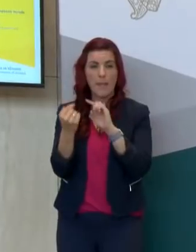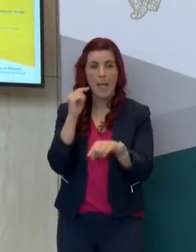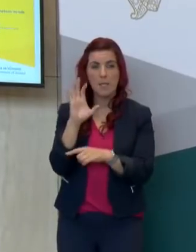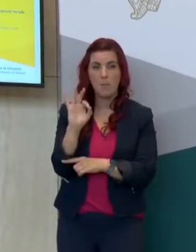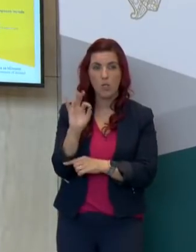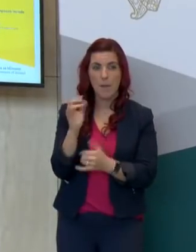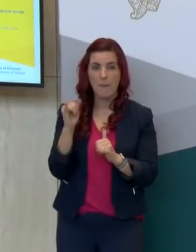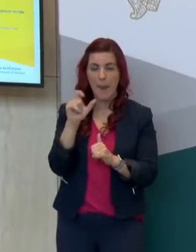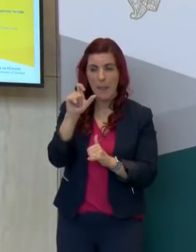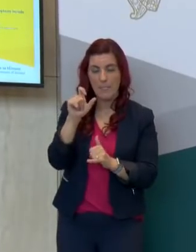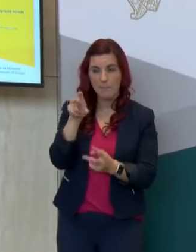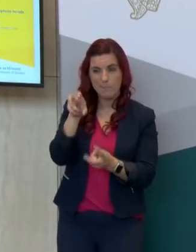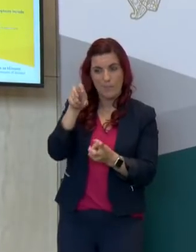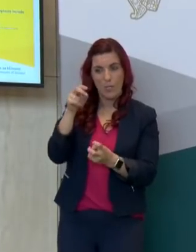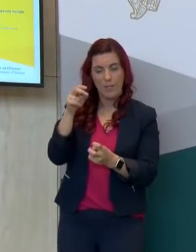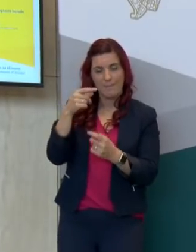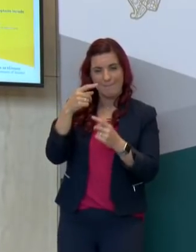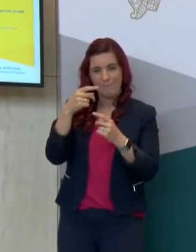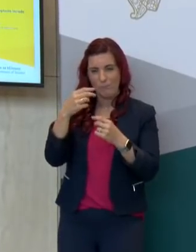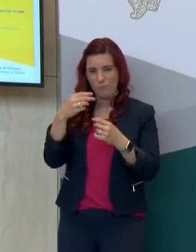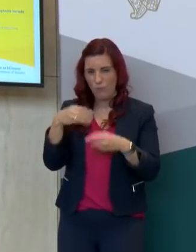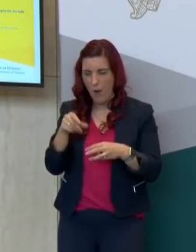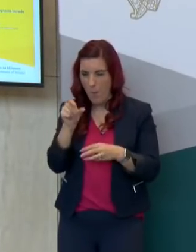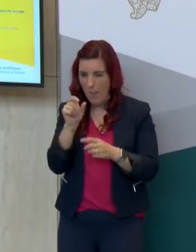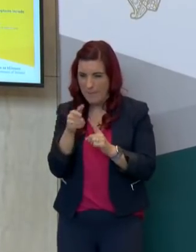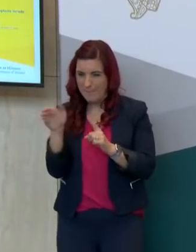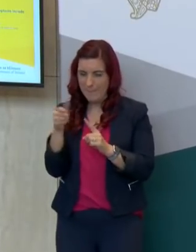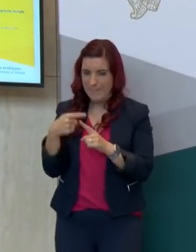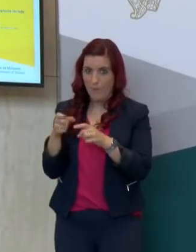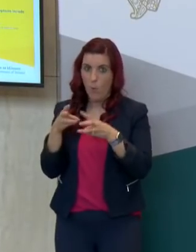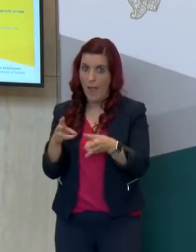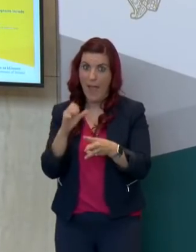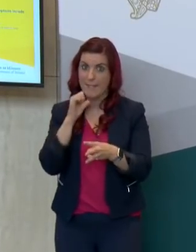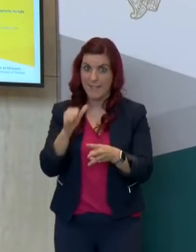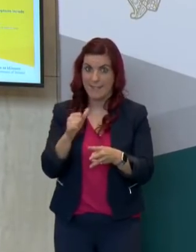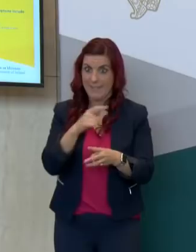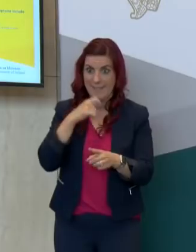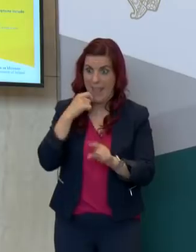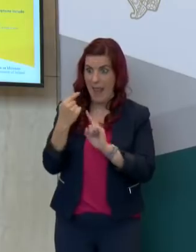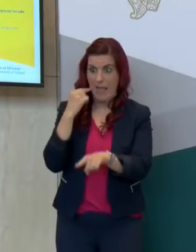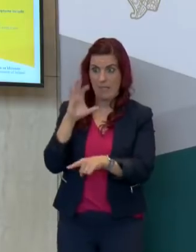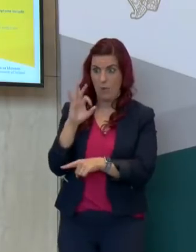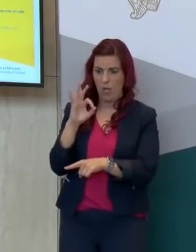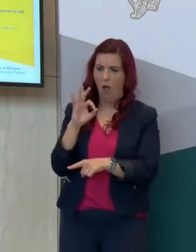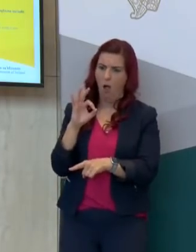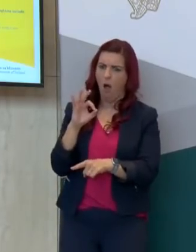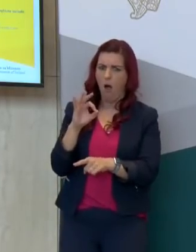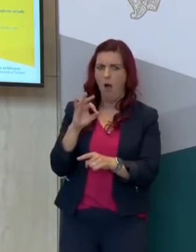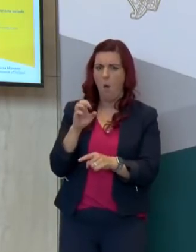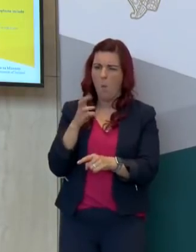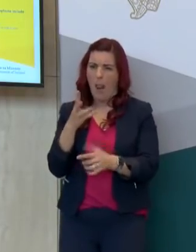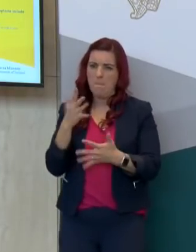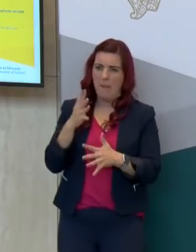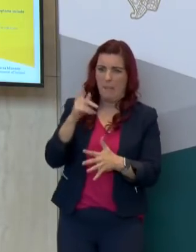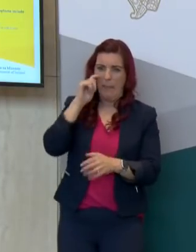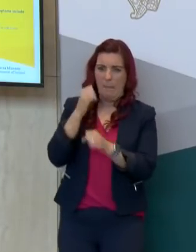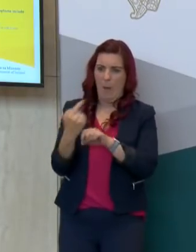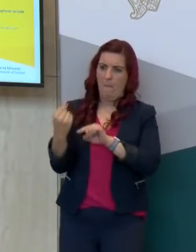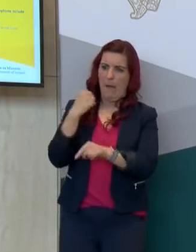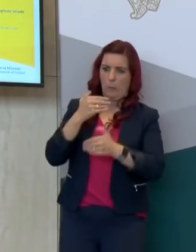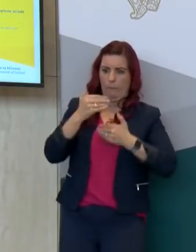slightly misinterpreted. There was certainly no intention as of Monday to contemplate going back to a phase 2